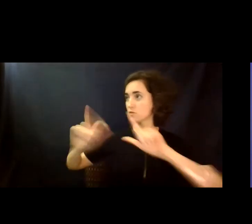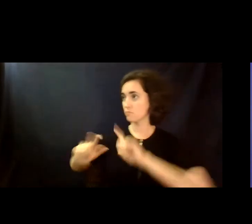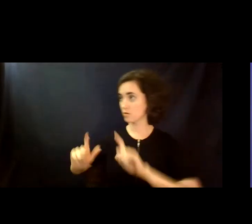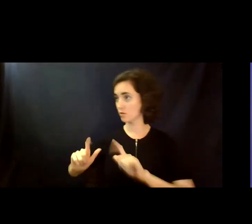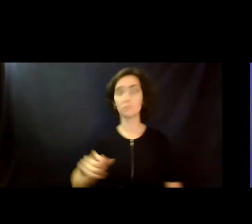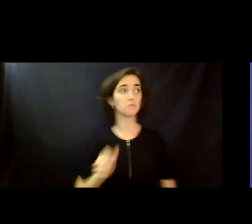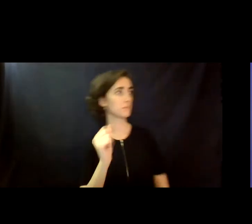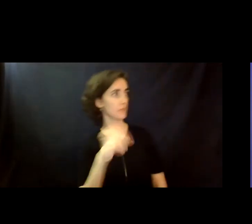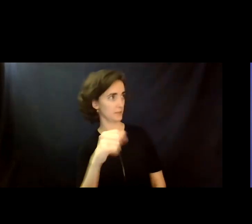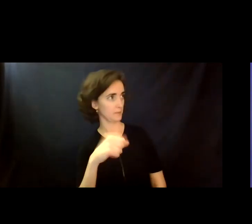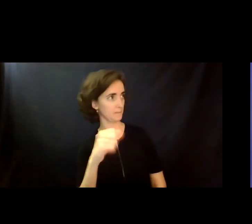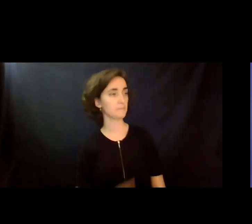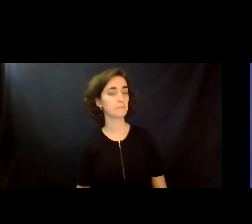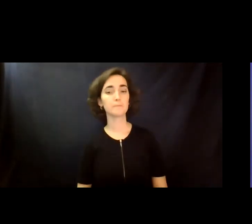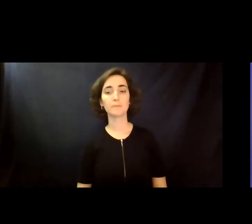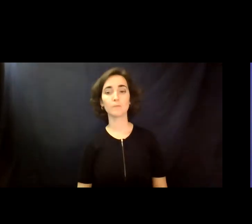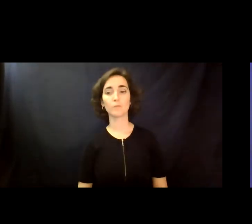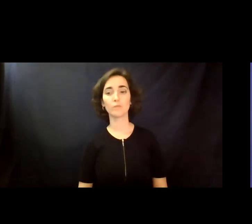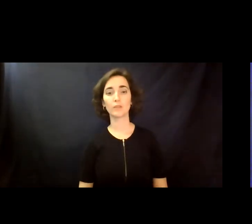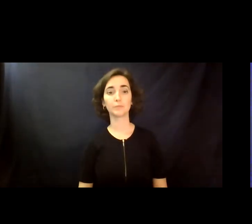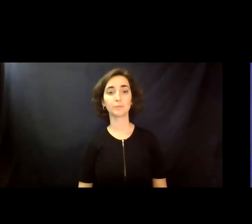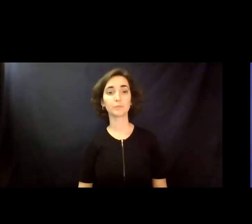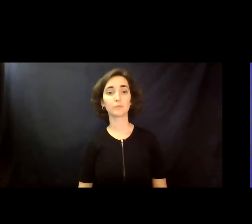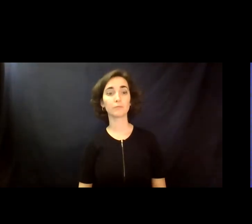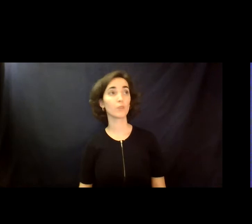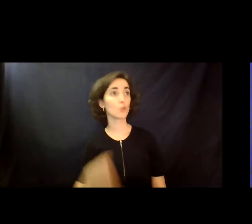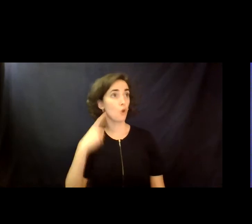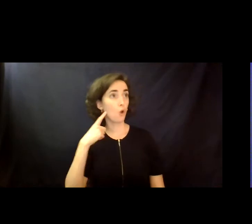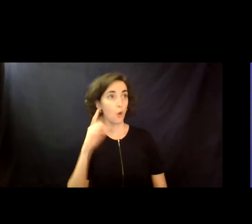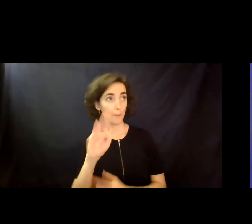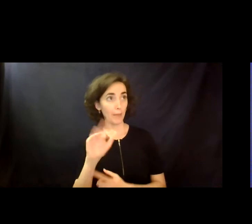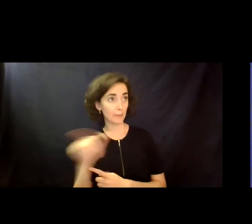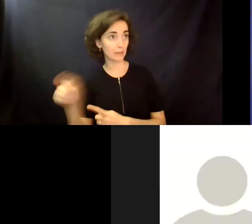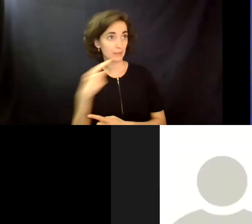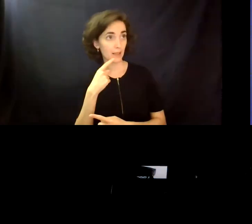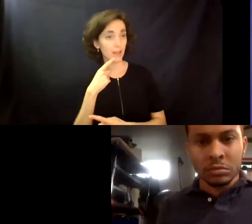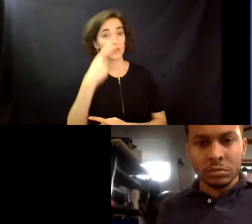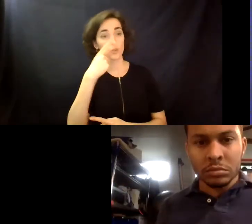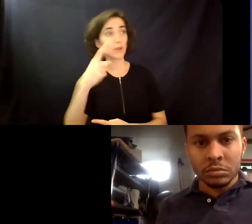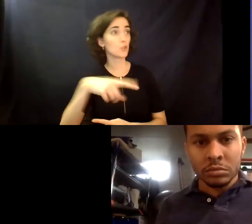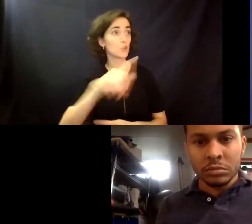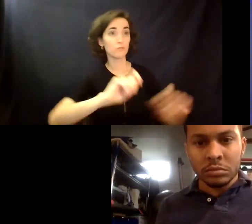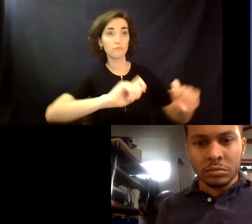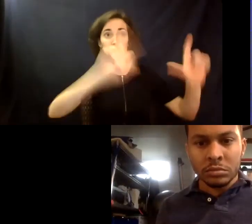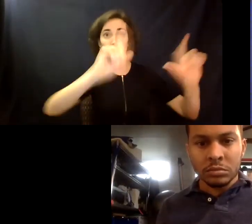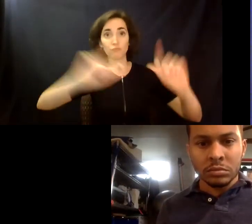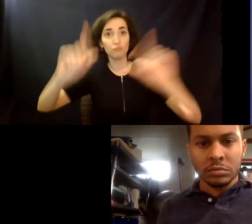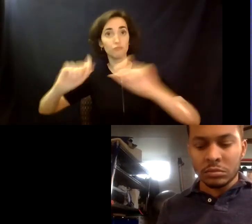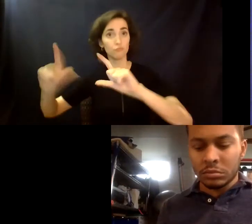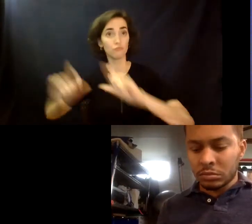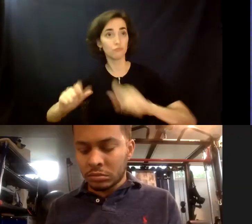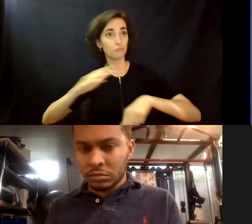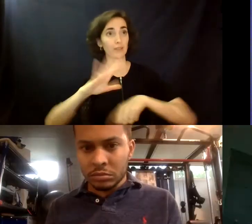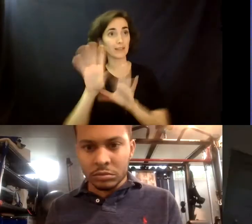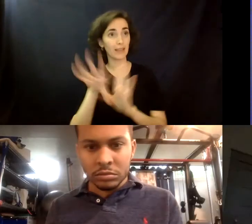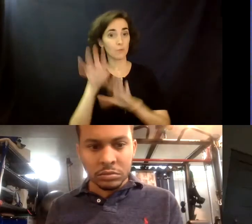Yes. Did everybody hear Bambi? You can start your cameras and